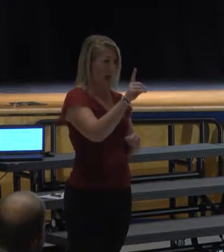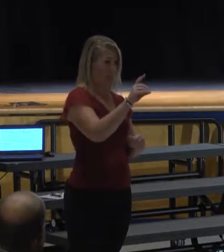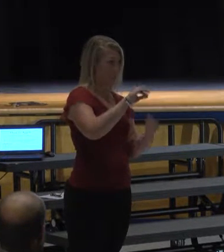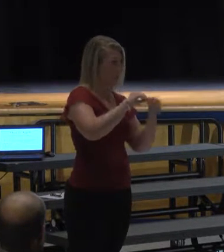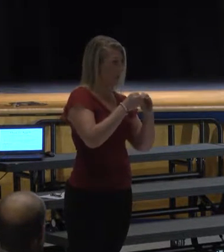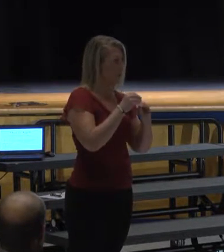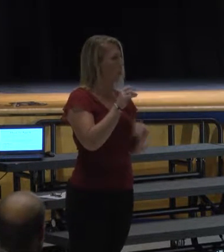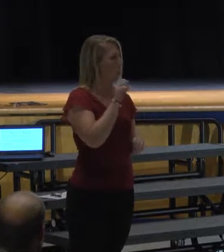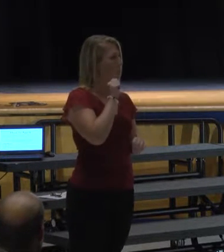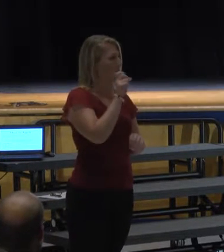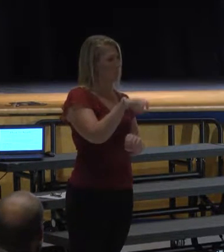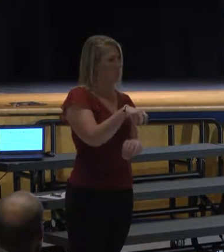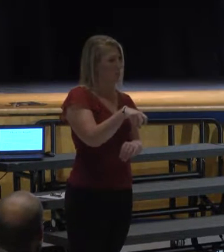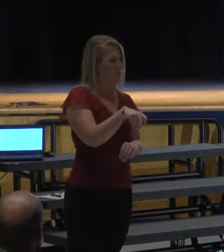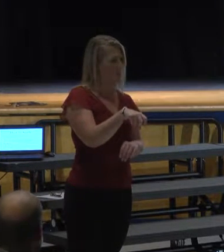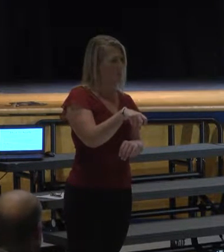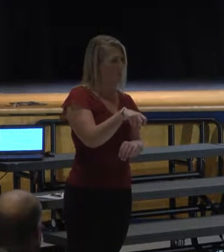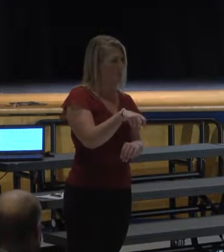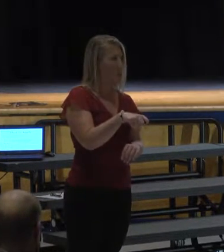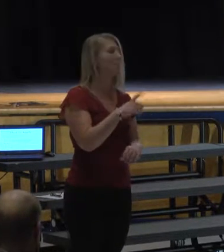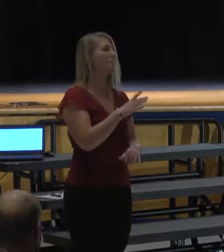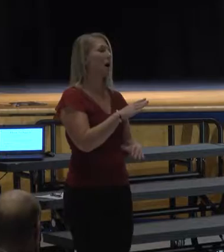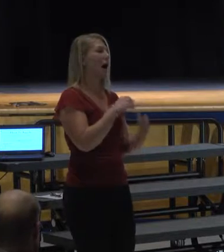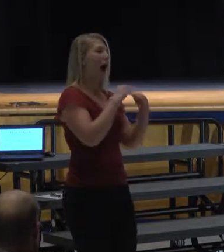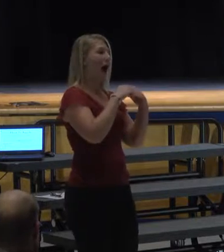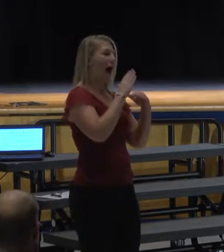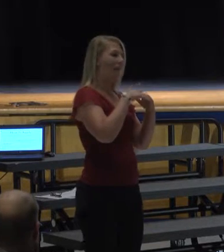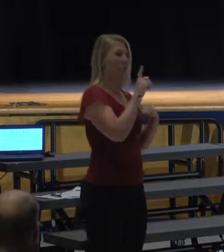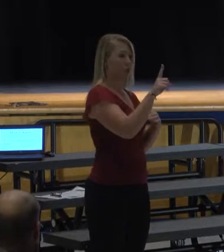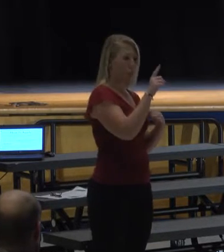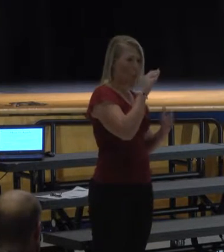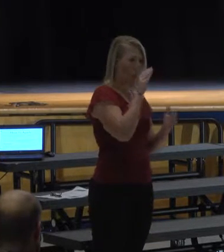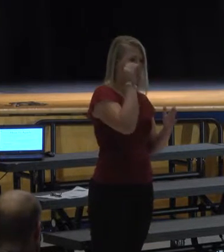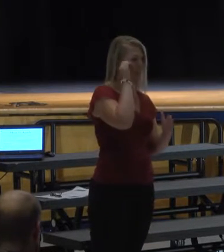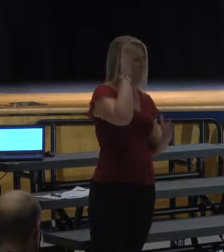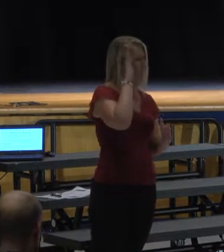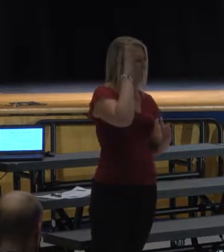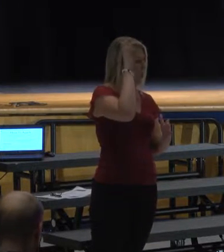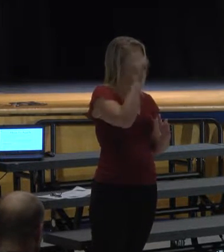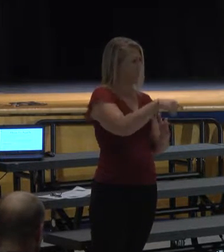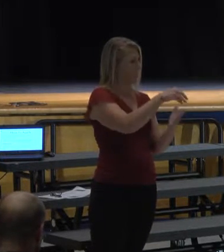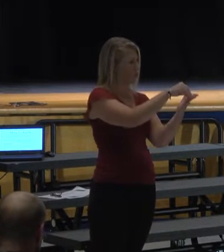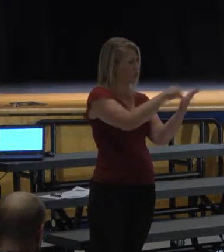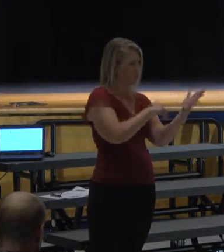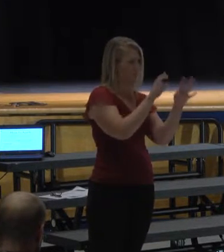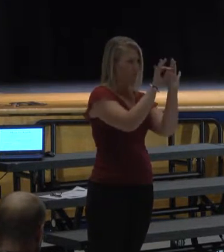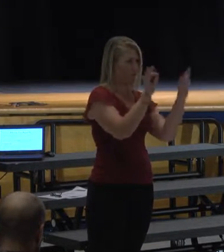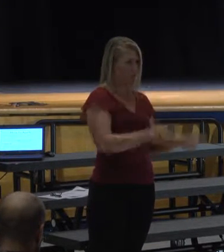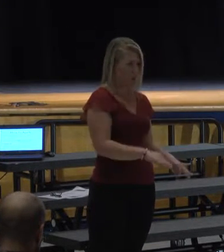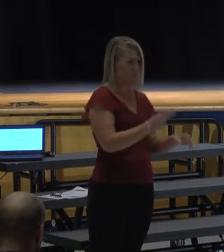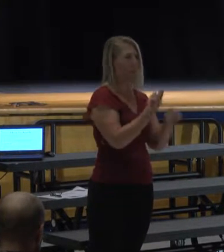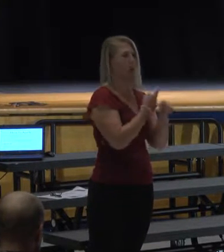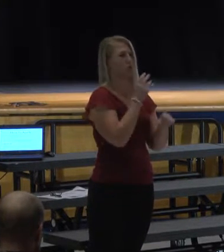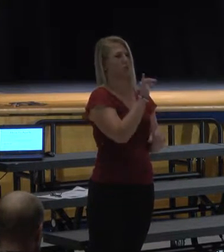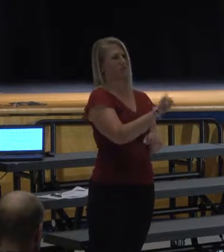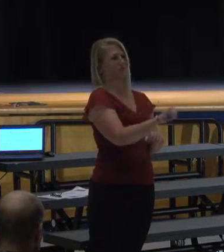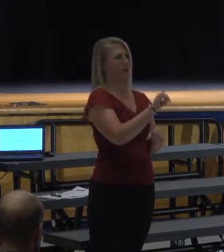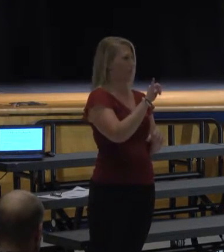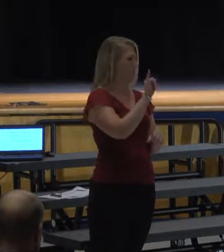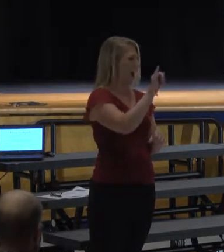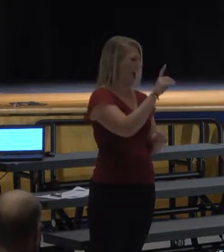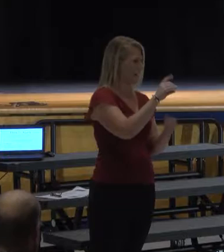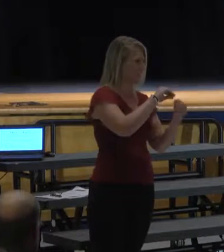The financial aid process requires at least one parent to sign the form, and again, signing it with the user ID is the way to do it because